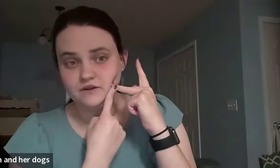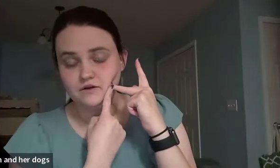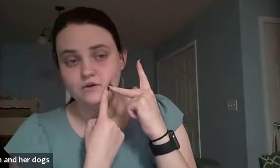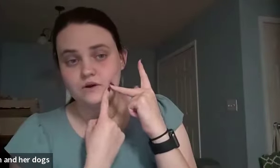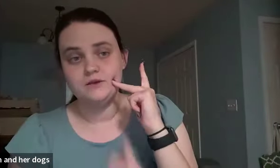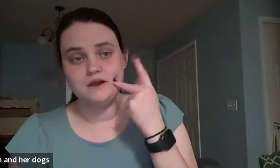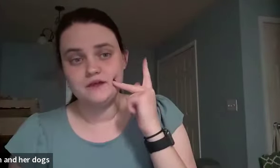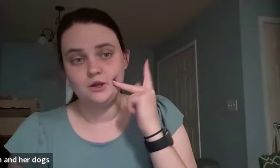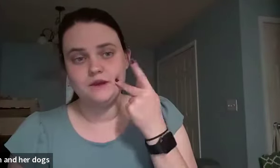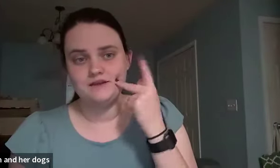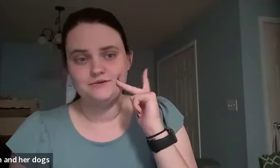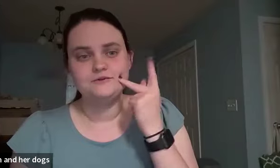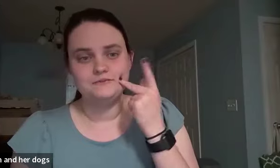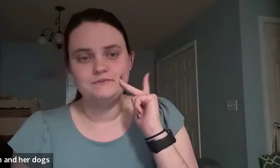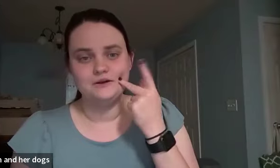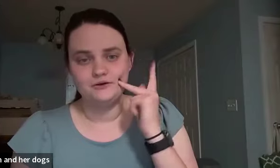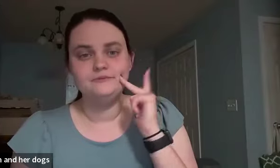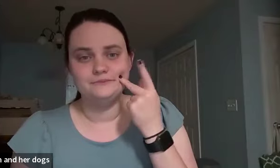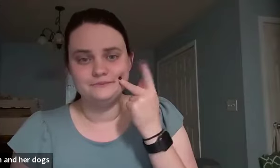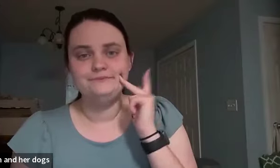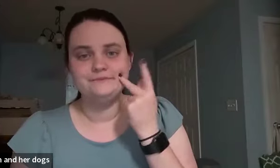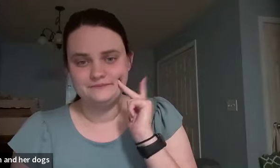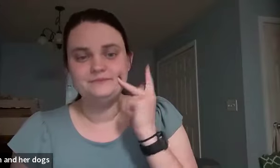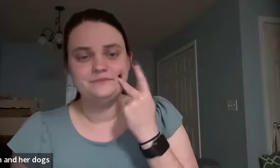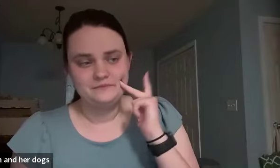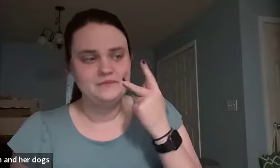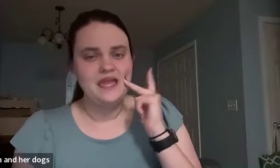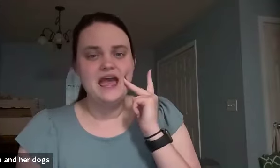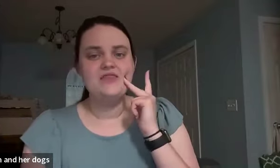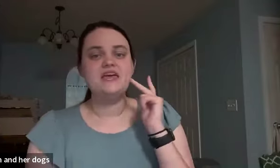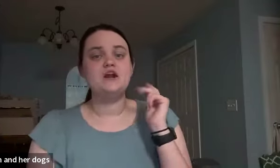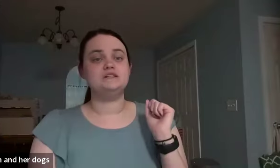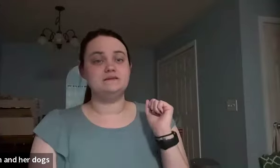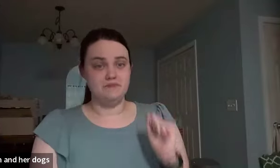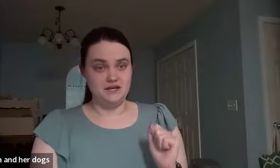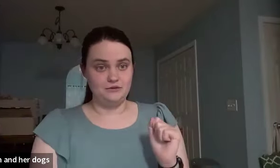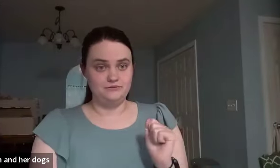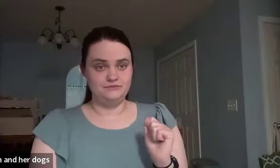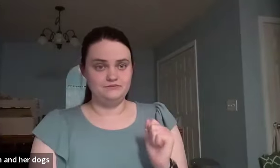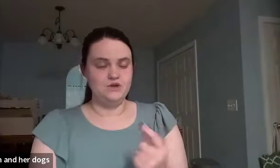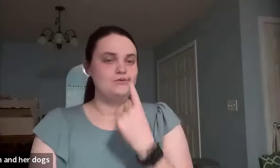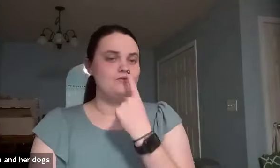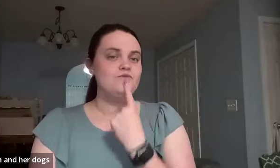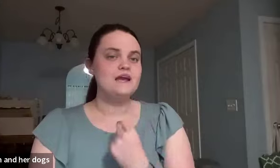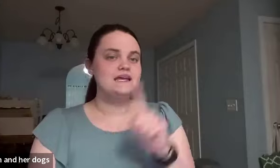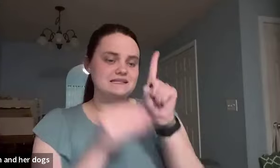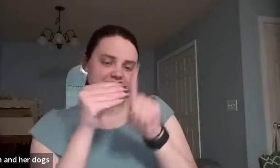finger on the corner of your mouth and go back and forth. Pickle. And then our tomato. Red.